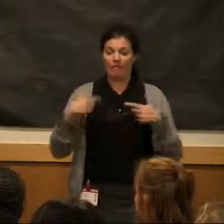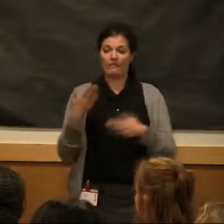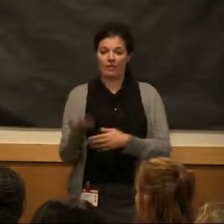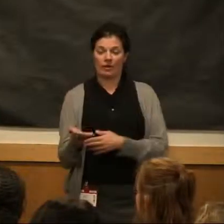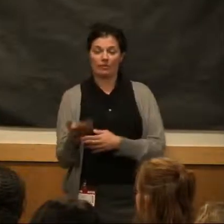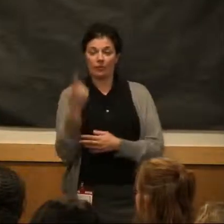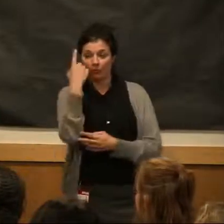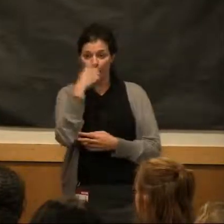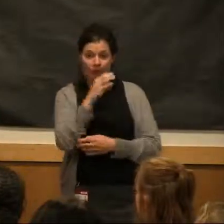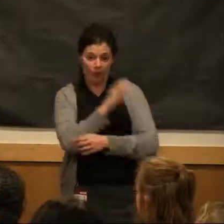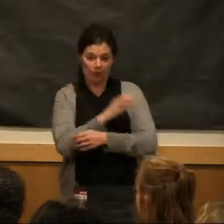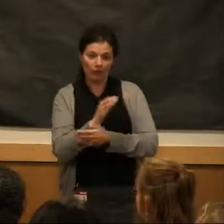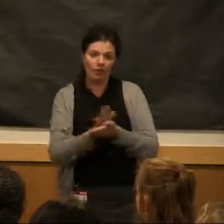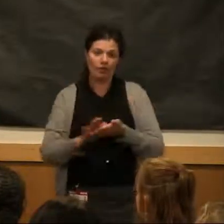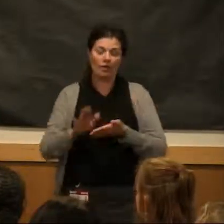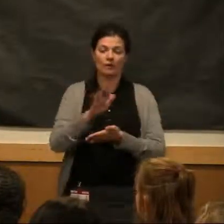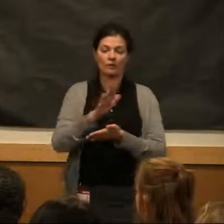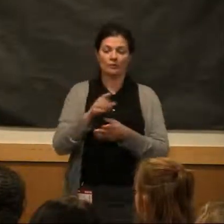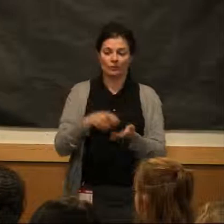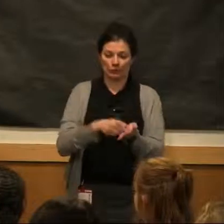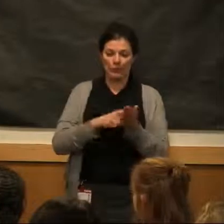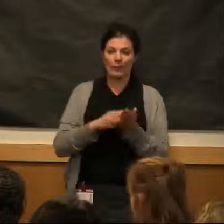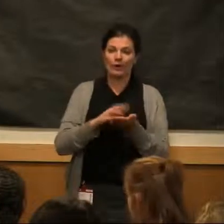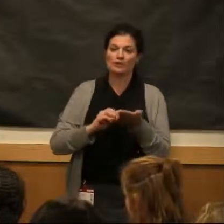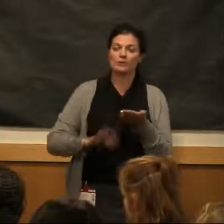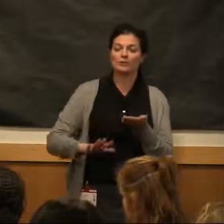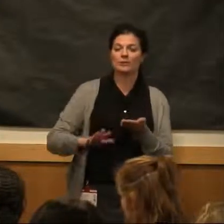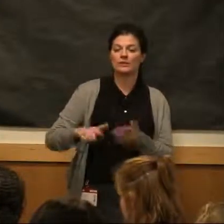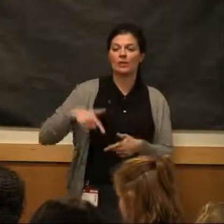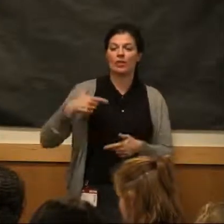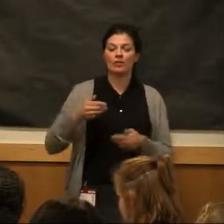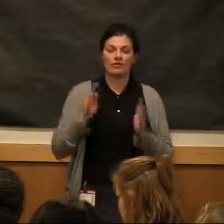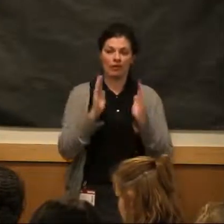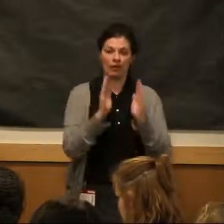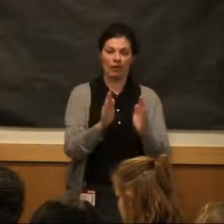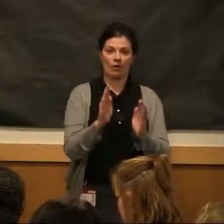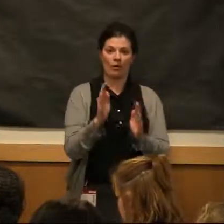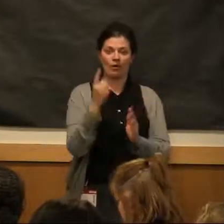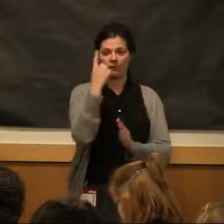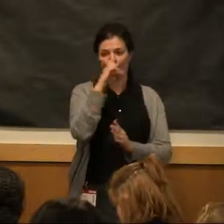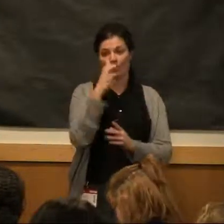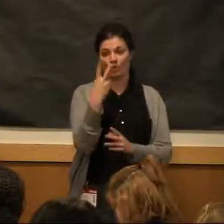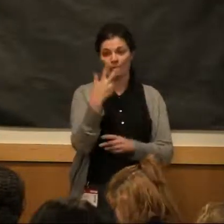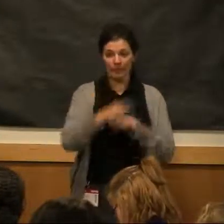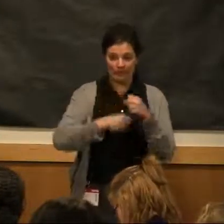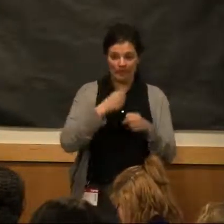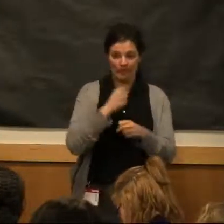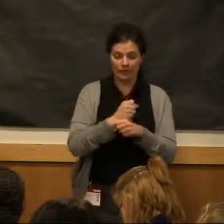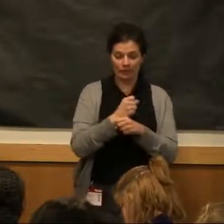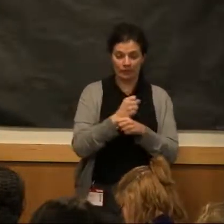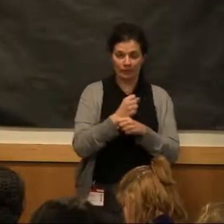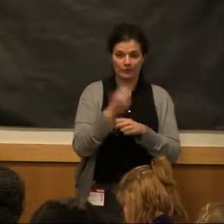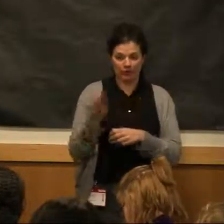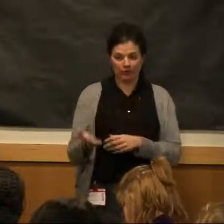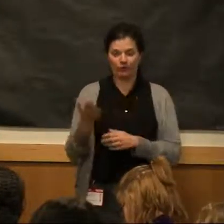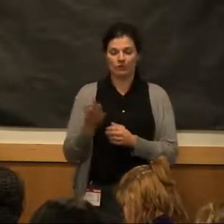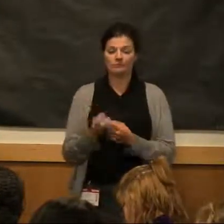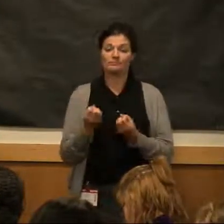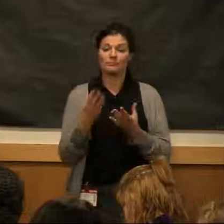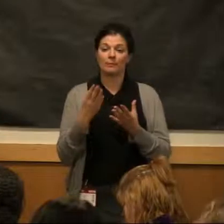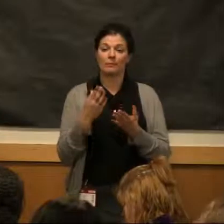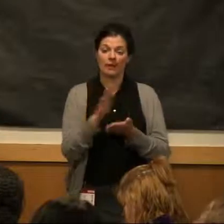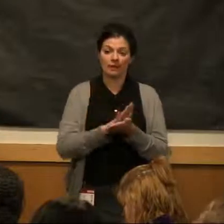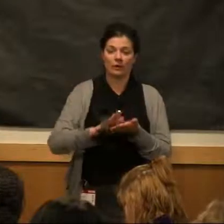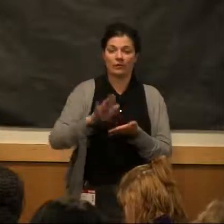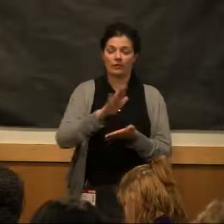Colorado College, we require students to live on campus in the residence halls for at least 3 years of their experience. Many colleges